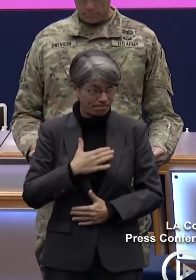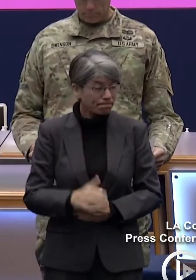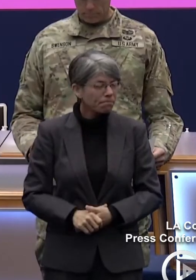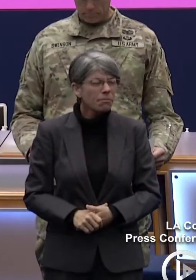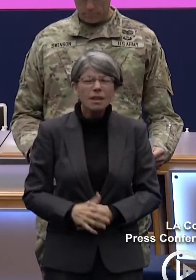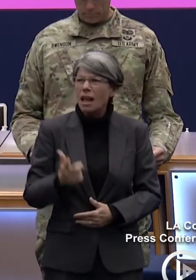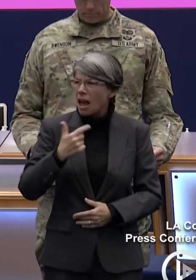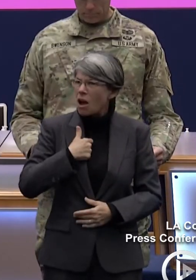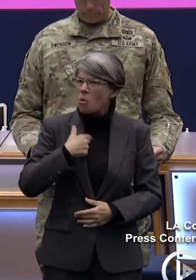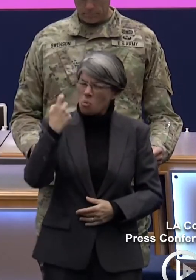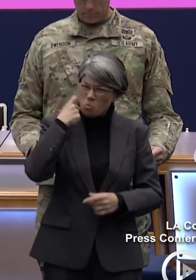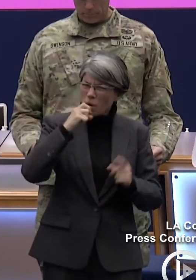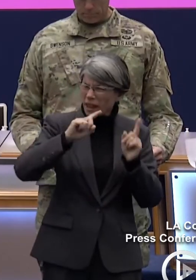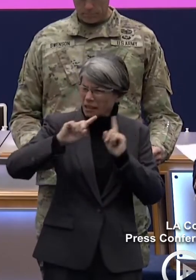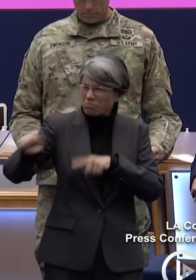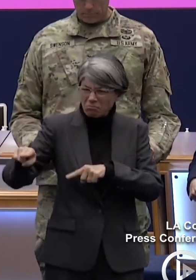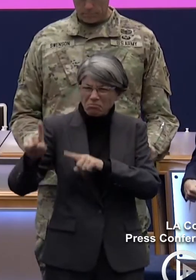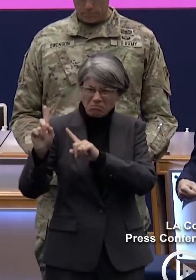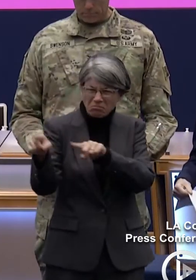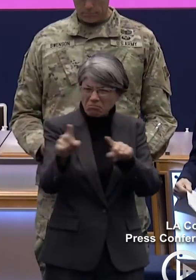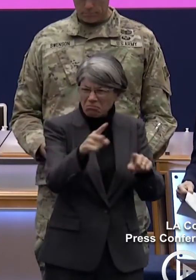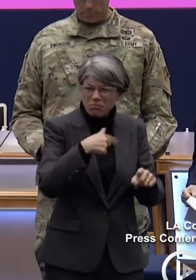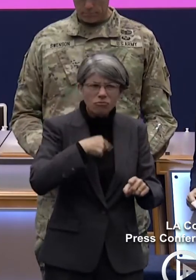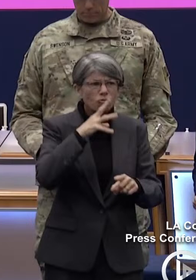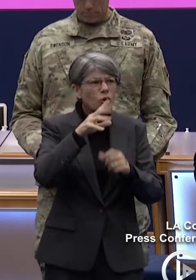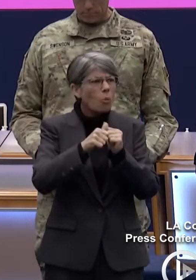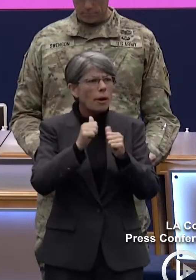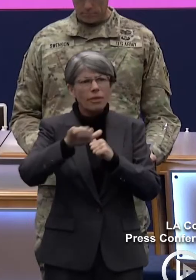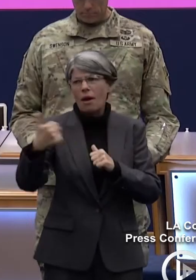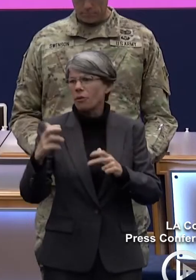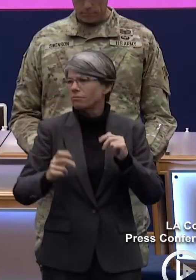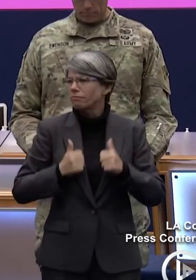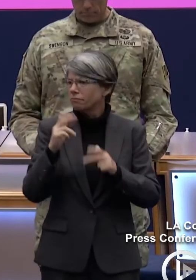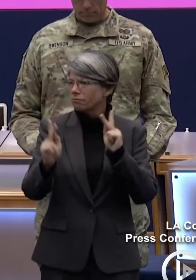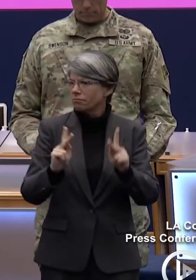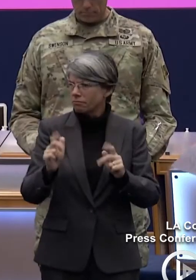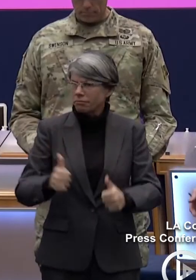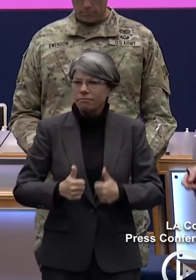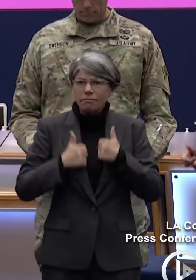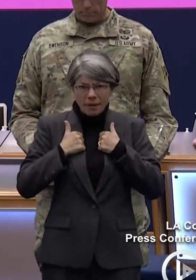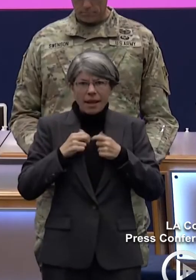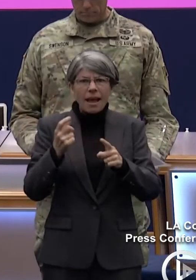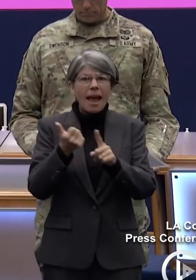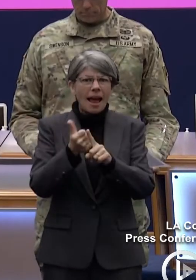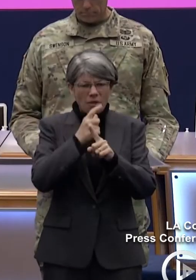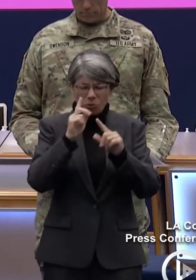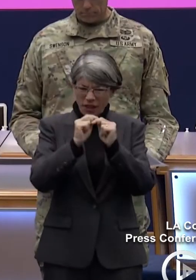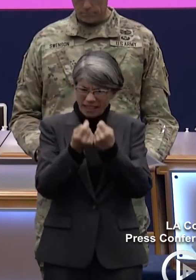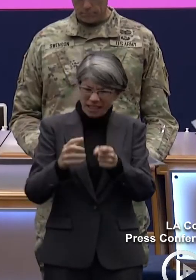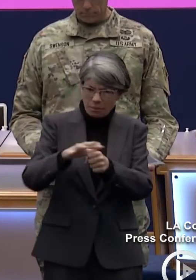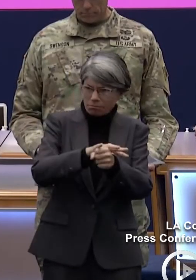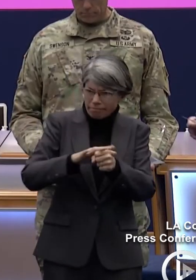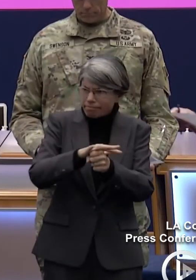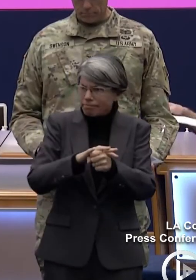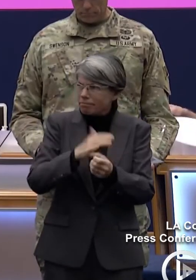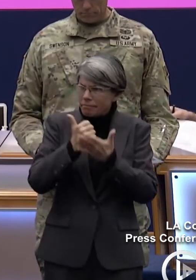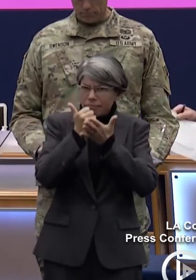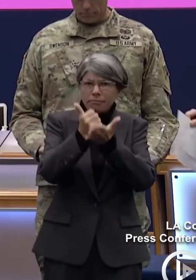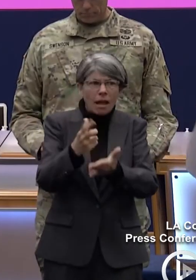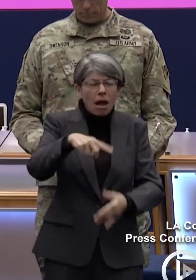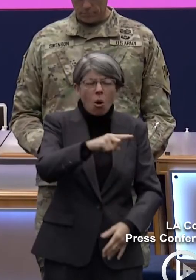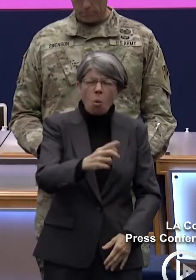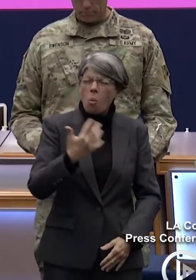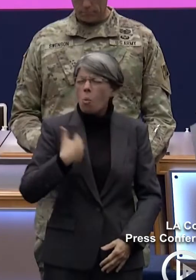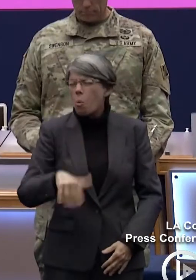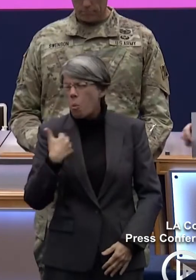in the community again over the weekend speaking with impacted residents and our teams that are on the ground. I am continually